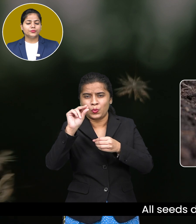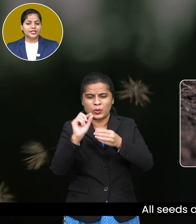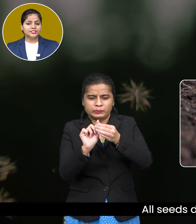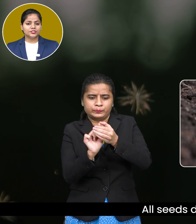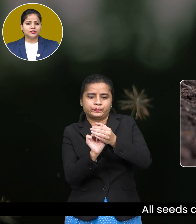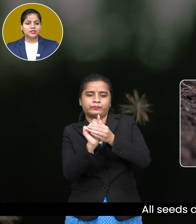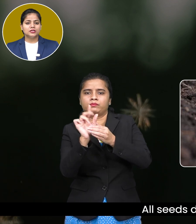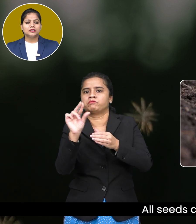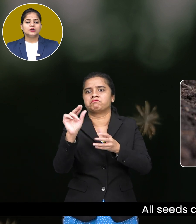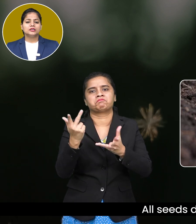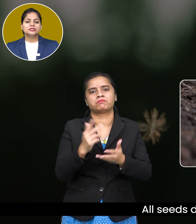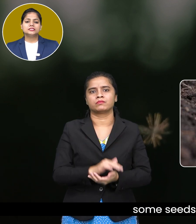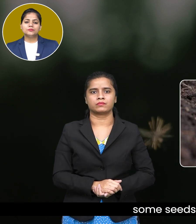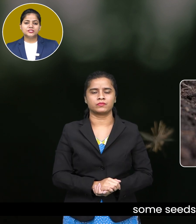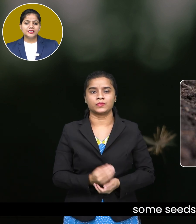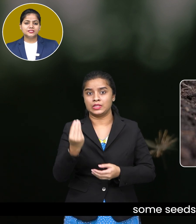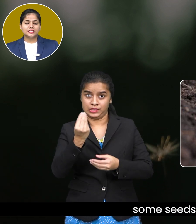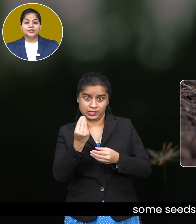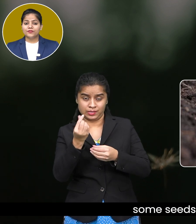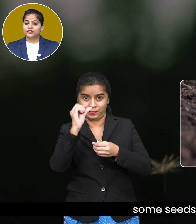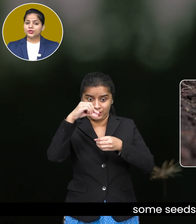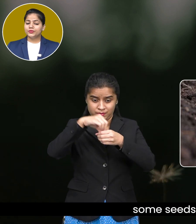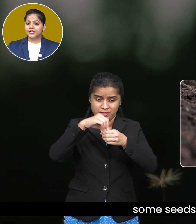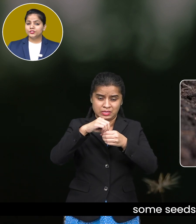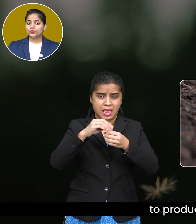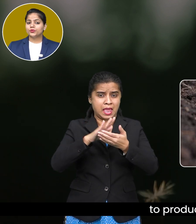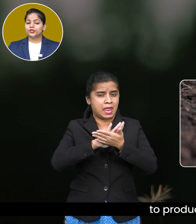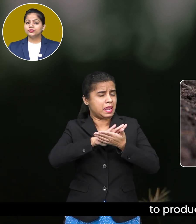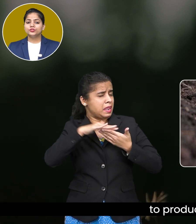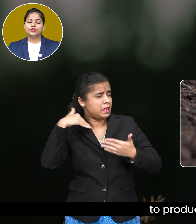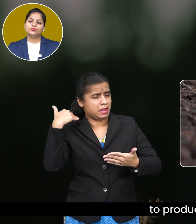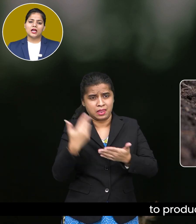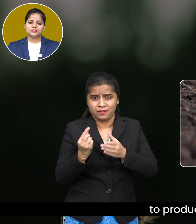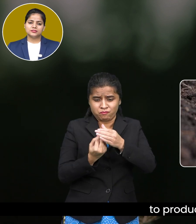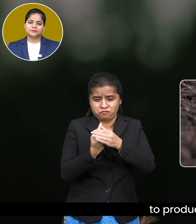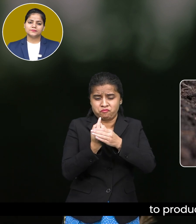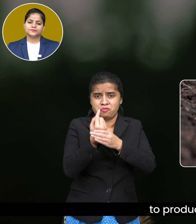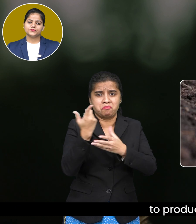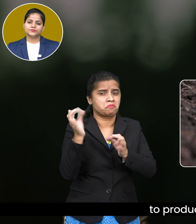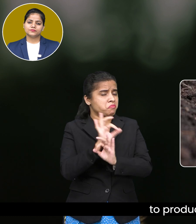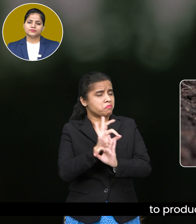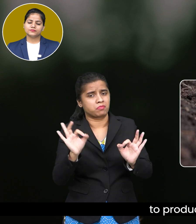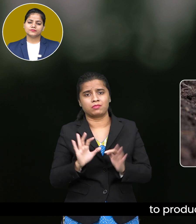don't germinate. Some seeds never germinate to produce new plants.